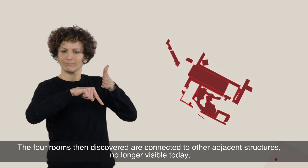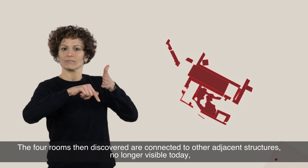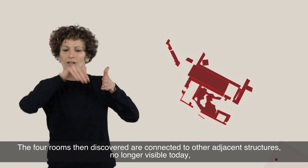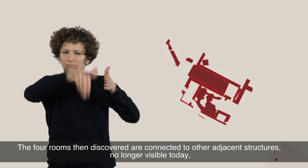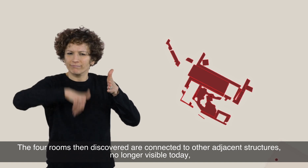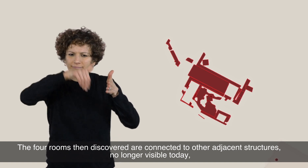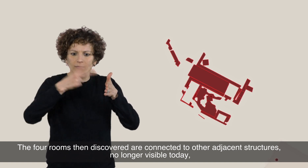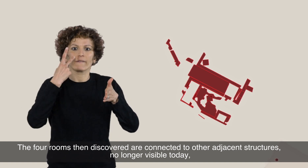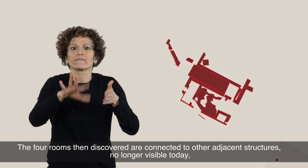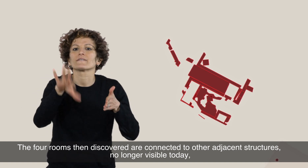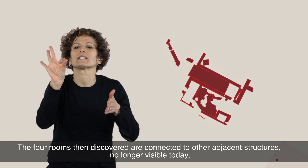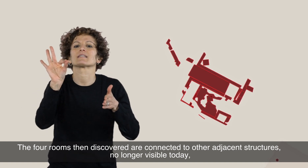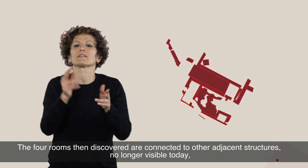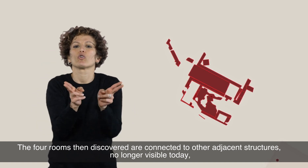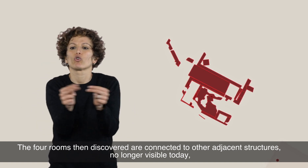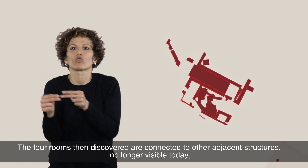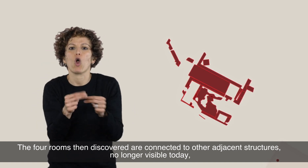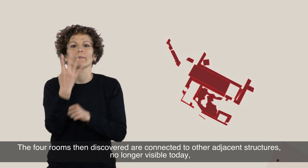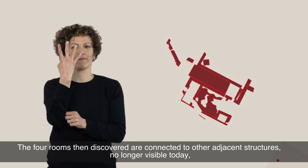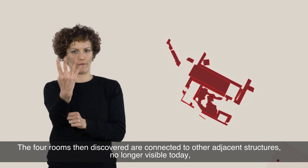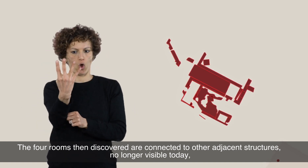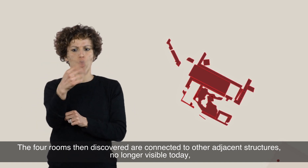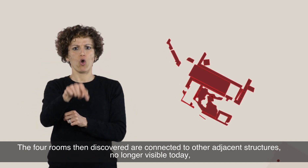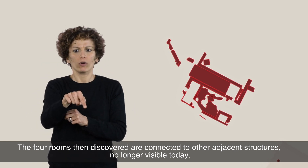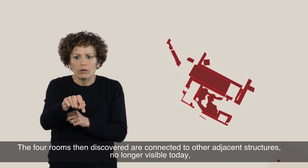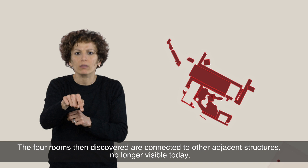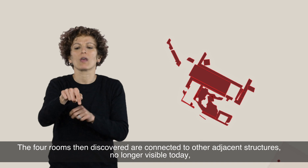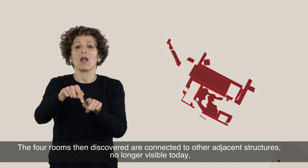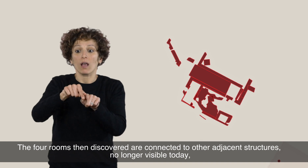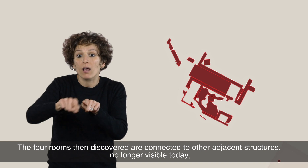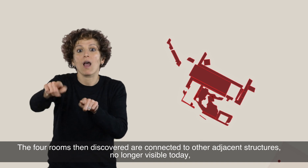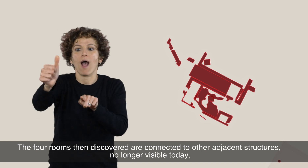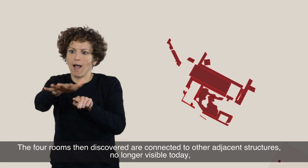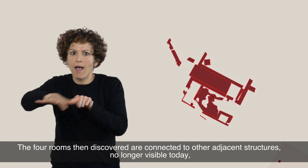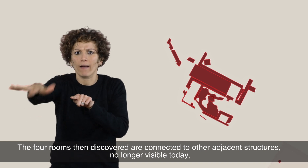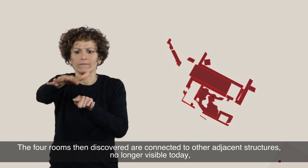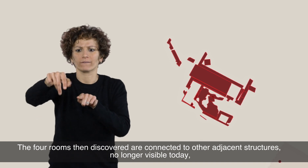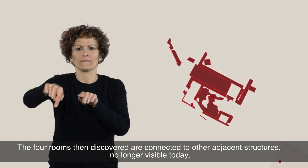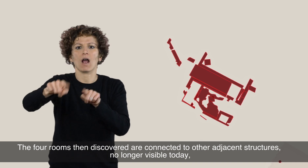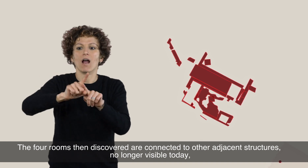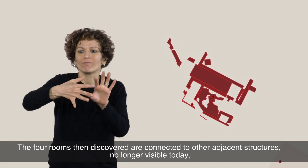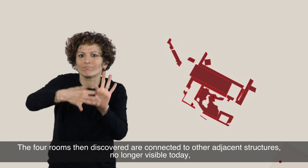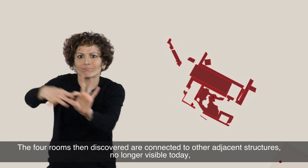The 4 rooms then discovered are connected to other adjacent structures no longer visible